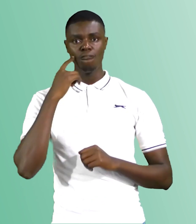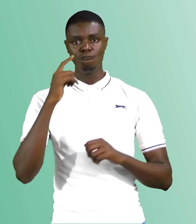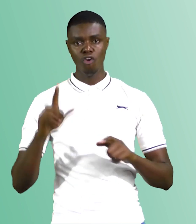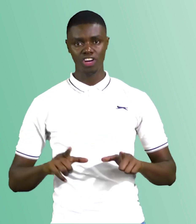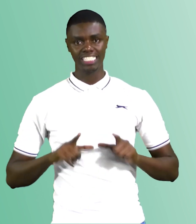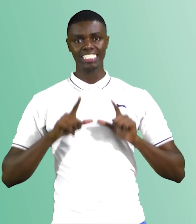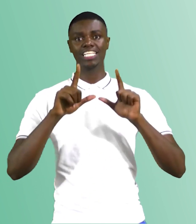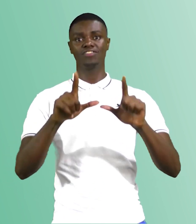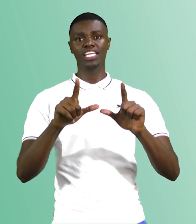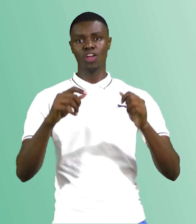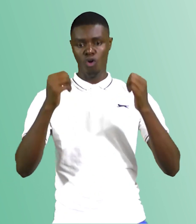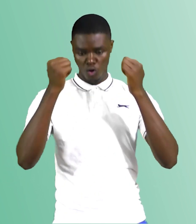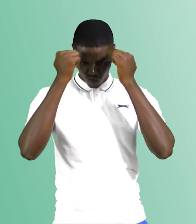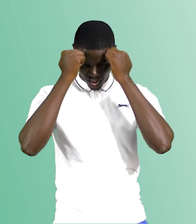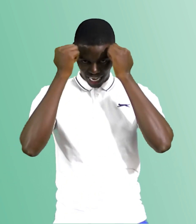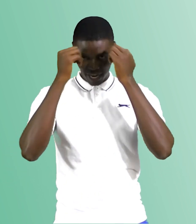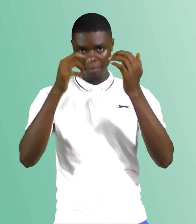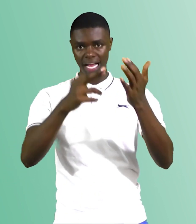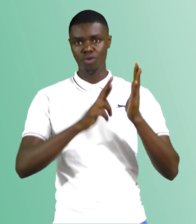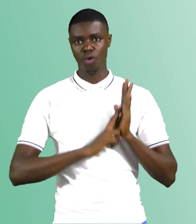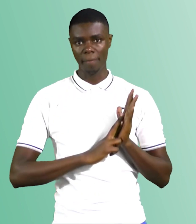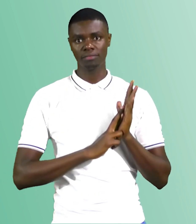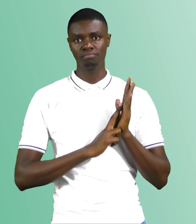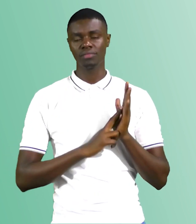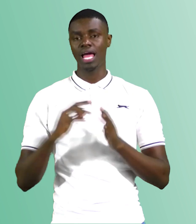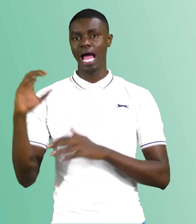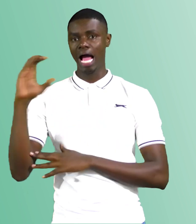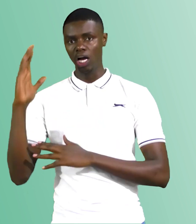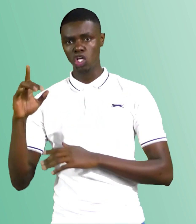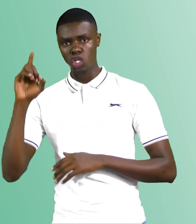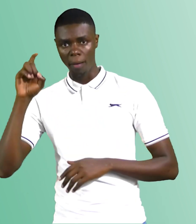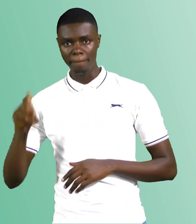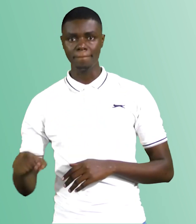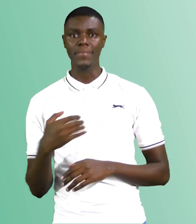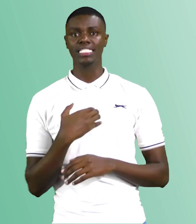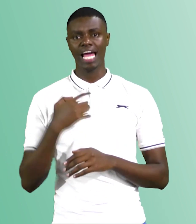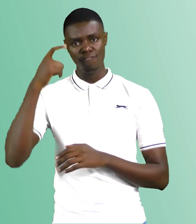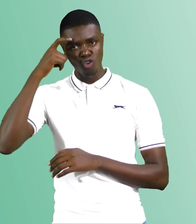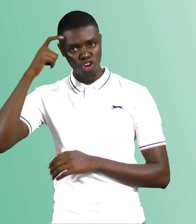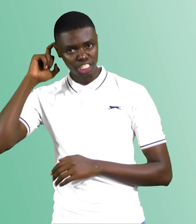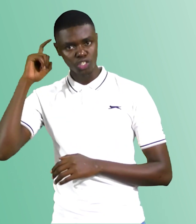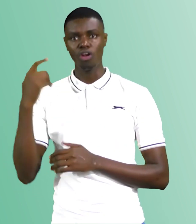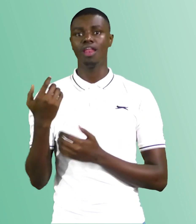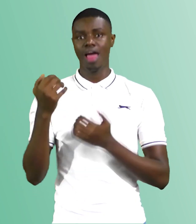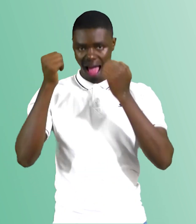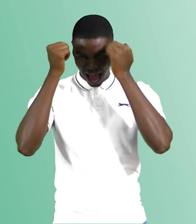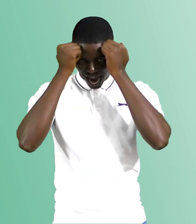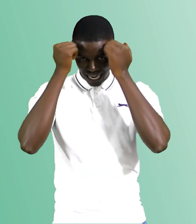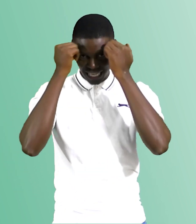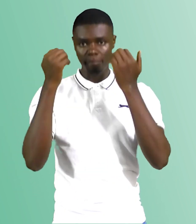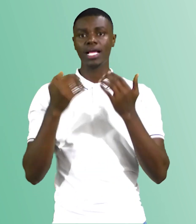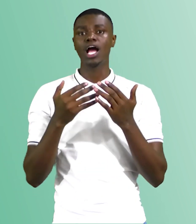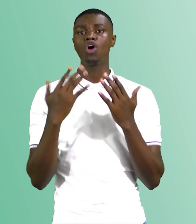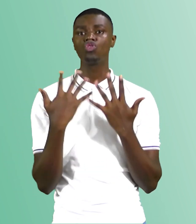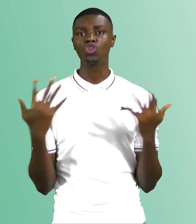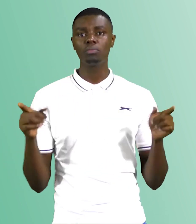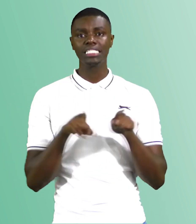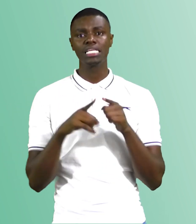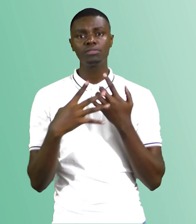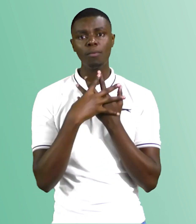For certification of academic requirements, a client is required to have original academic documents plus photocopies